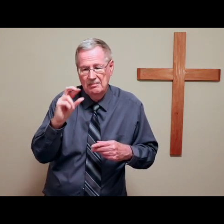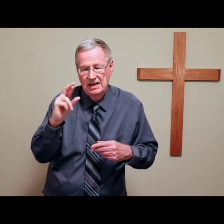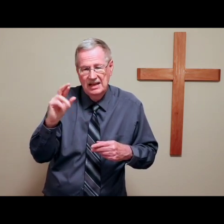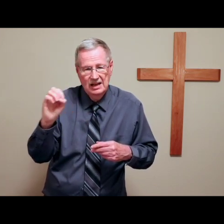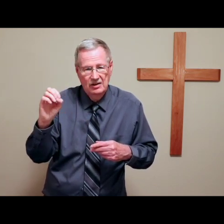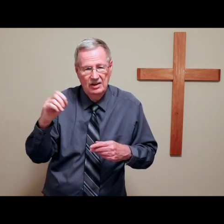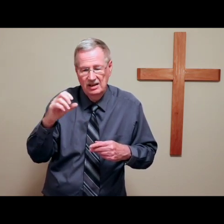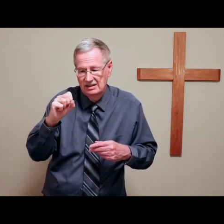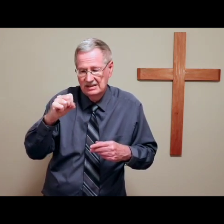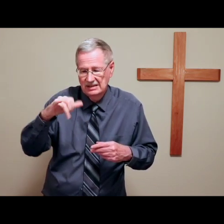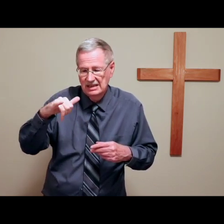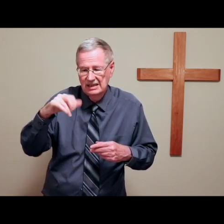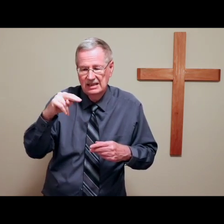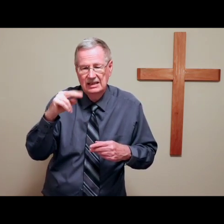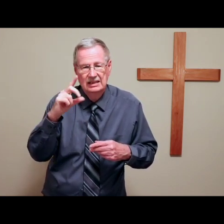Guillain-Barré syndrome.